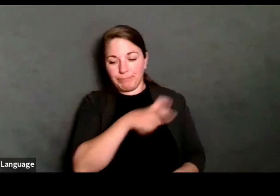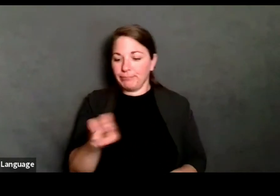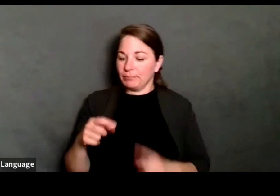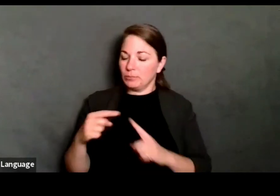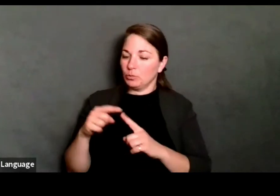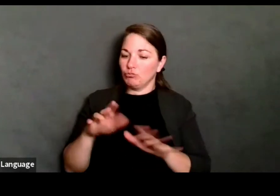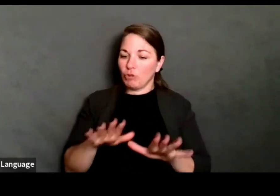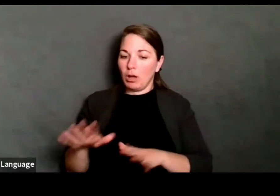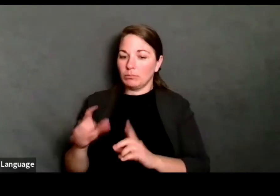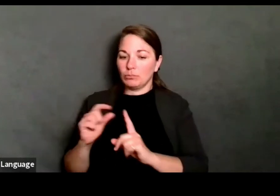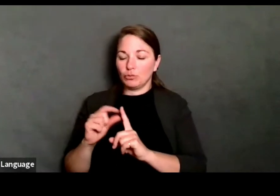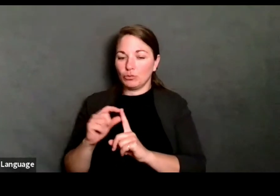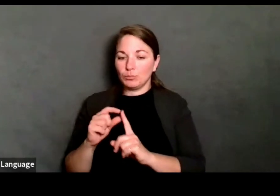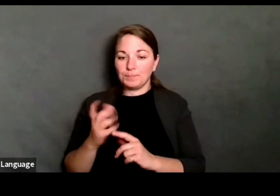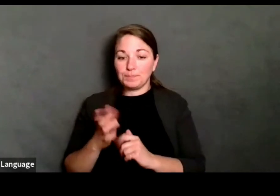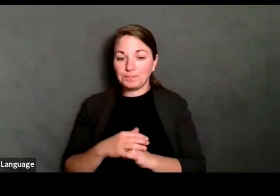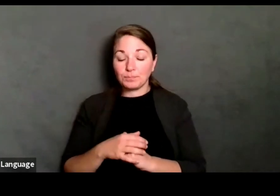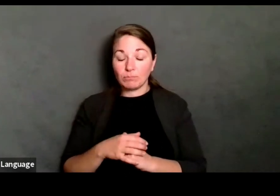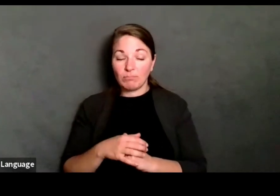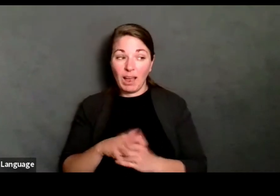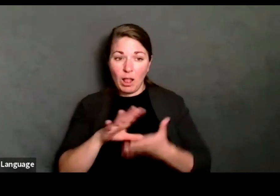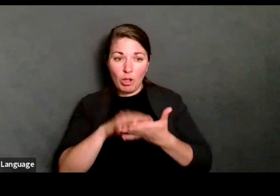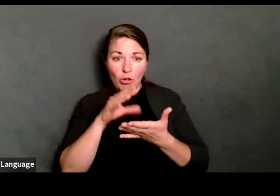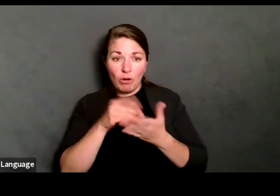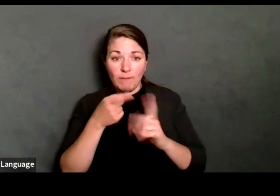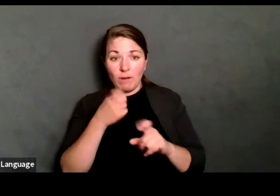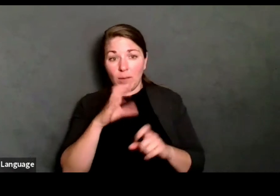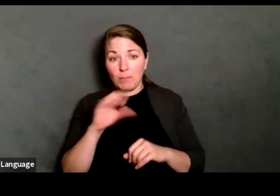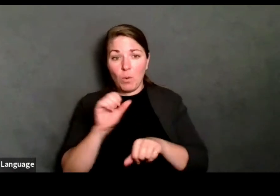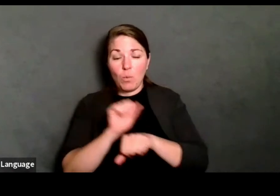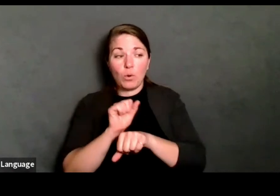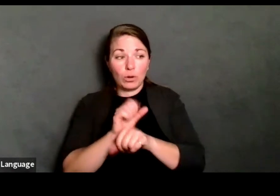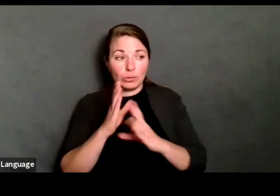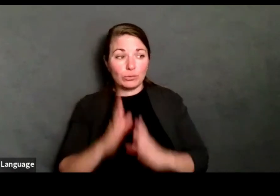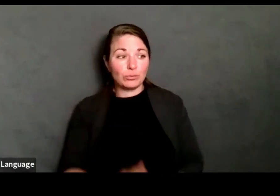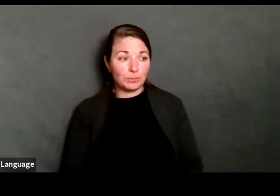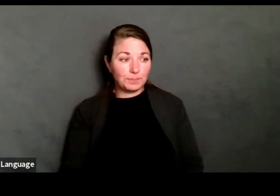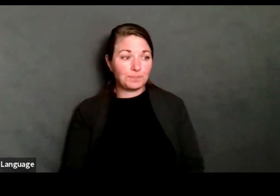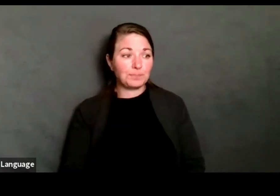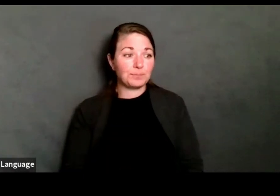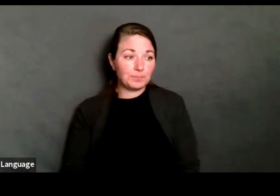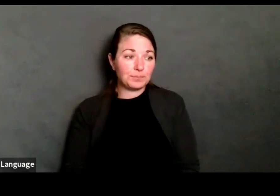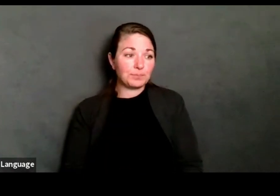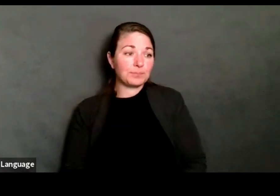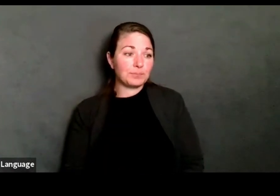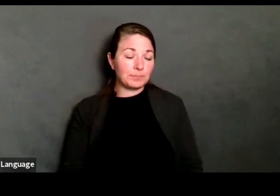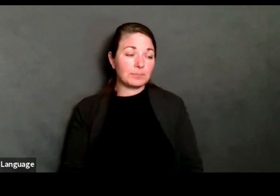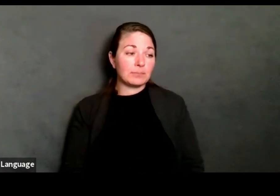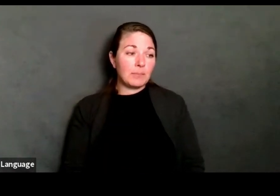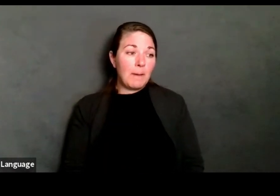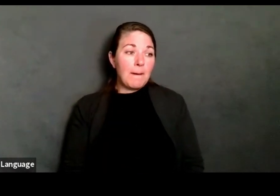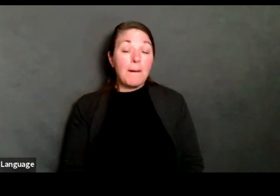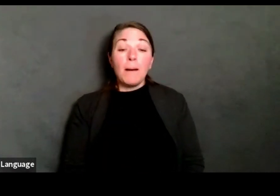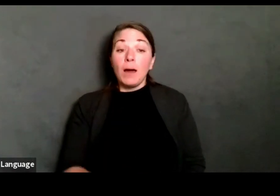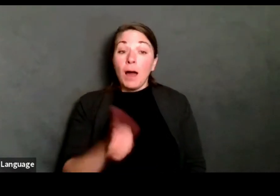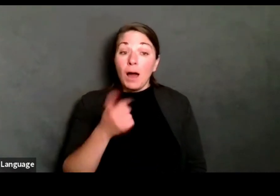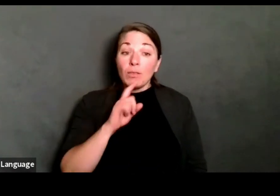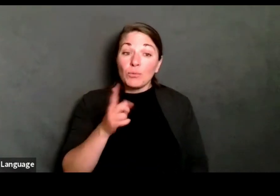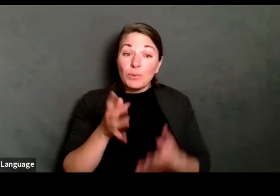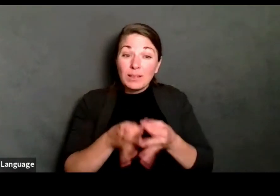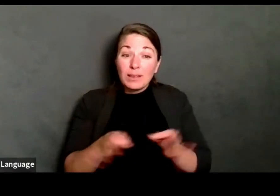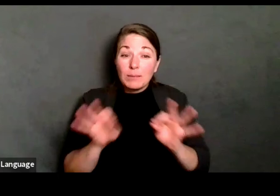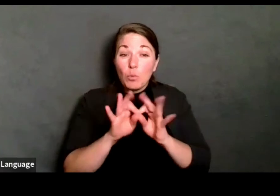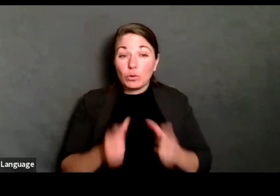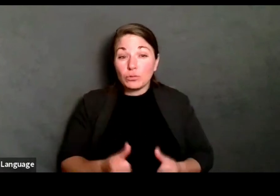use them as the kinds of examples of translation that kind of code switching really is. Another really